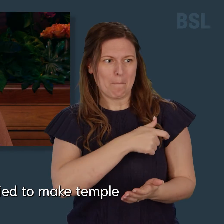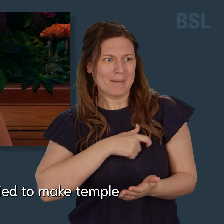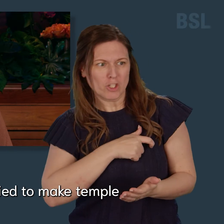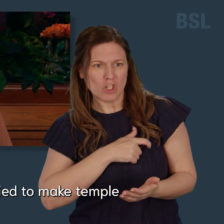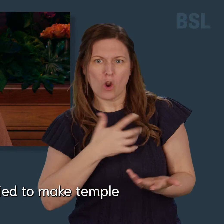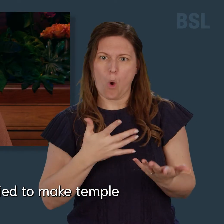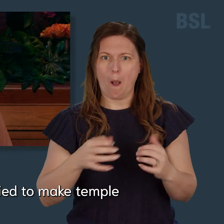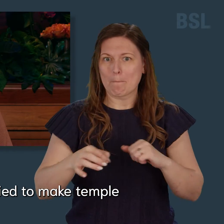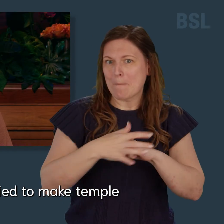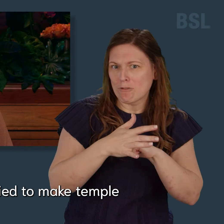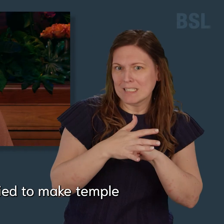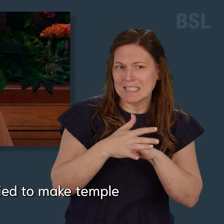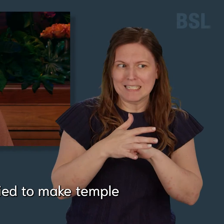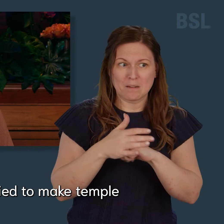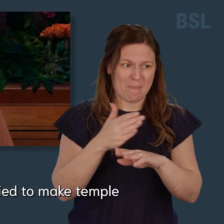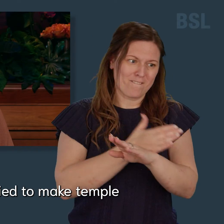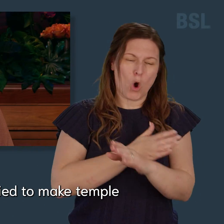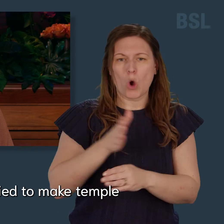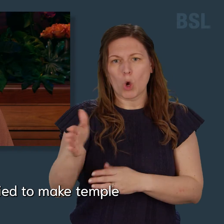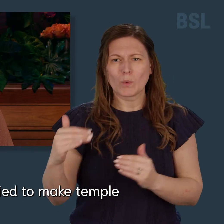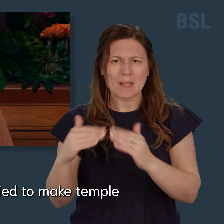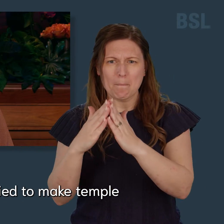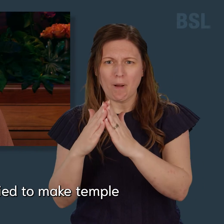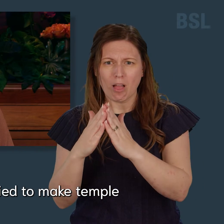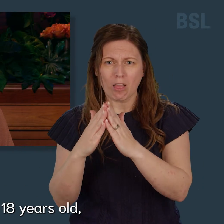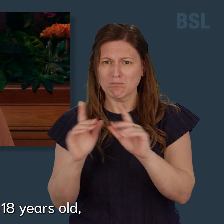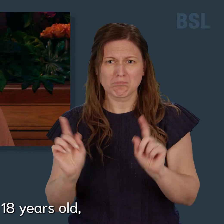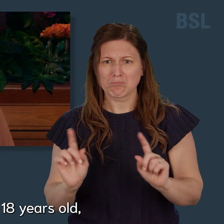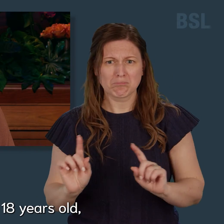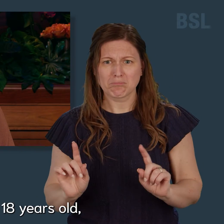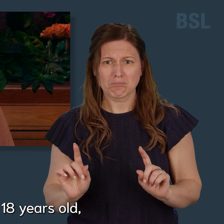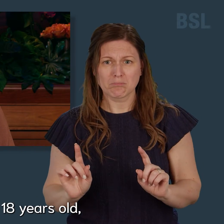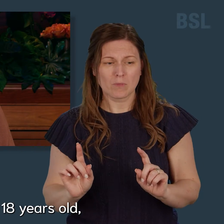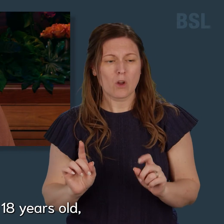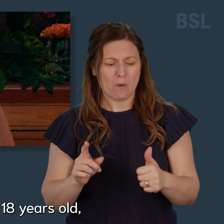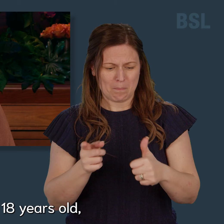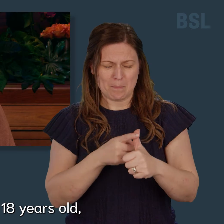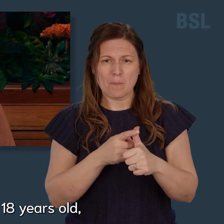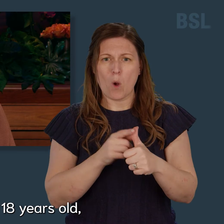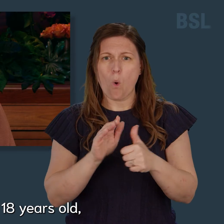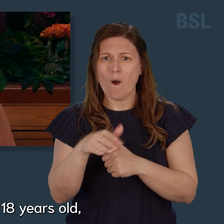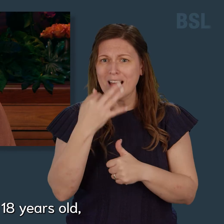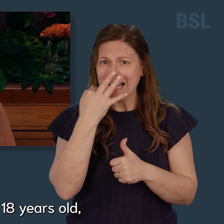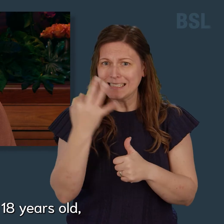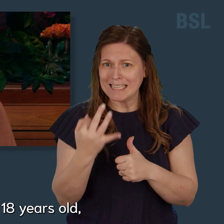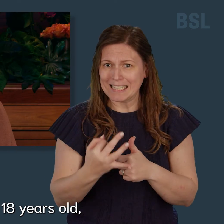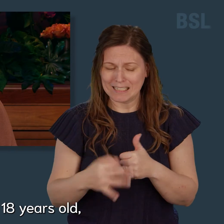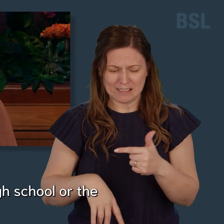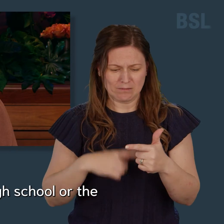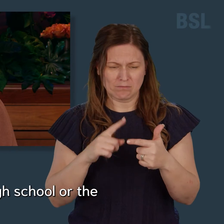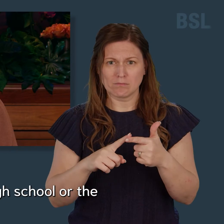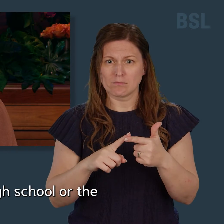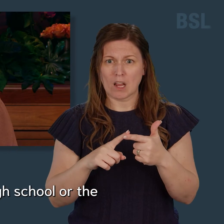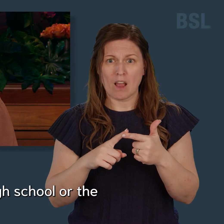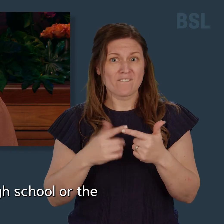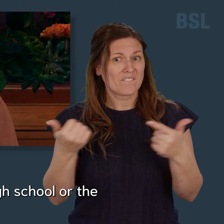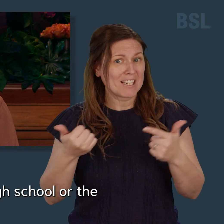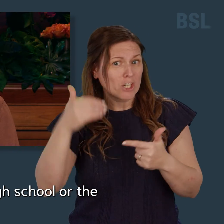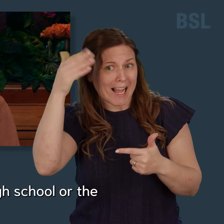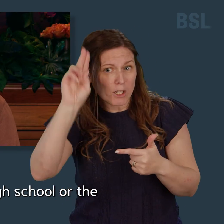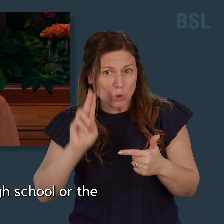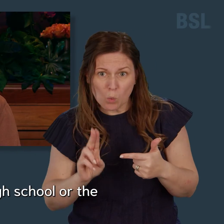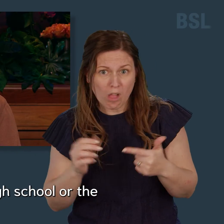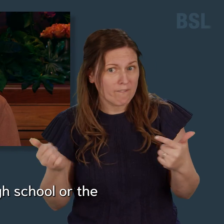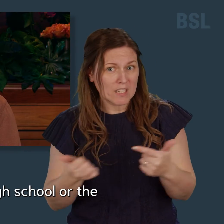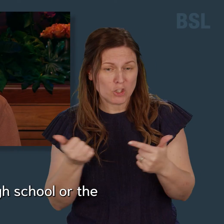or be engaged to be married to make temple covenants. A person must be at least 18 years old, no longer be